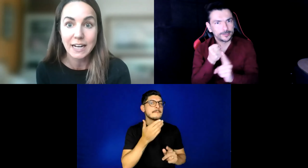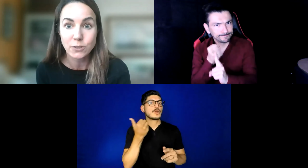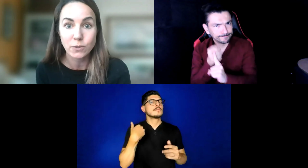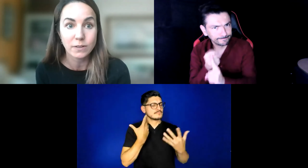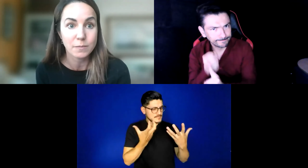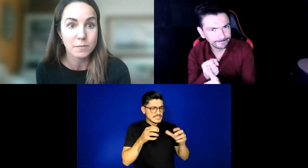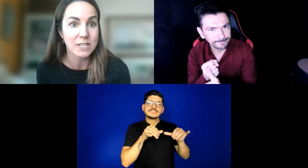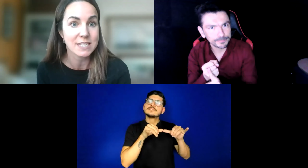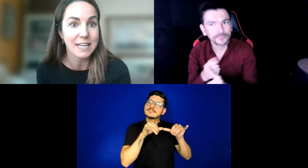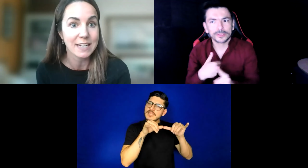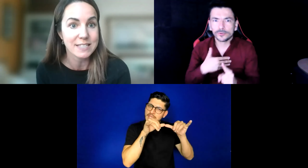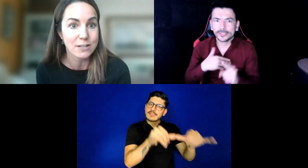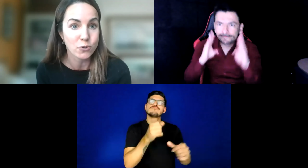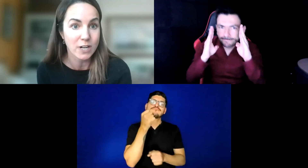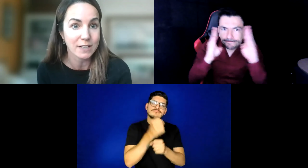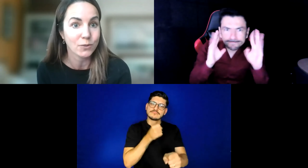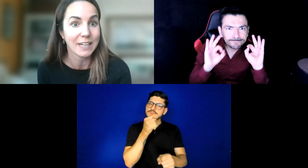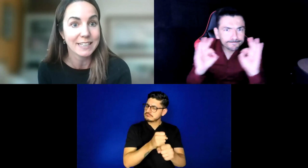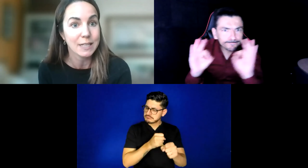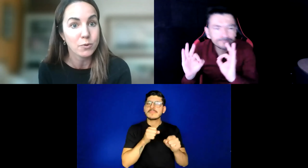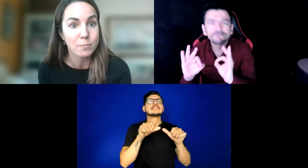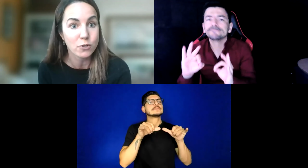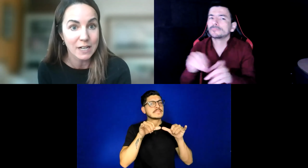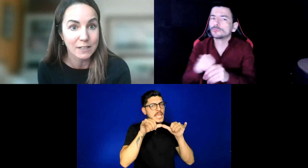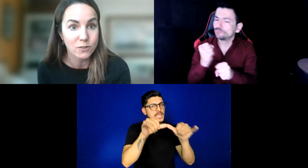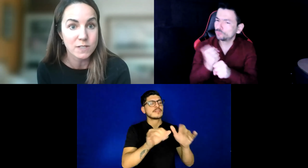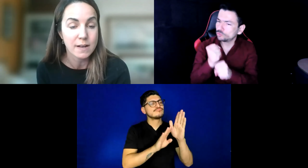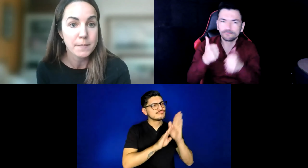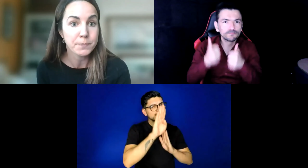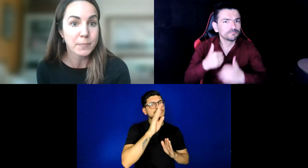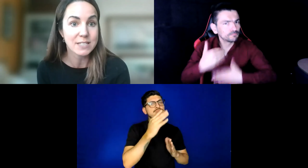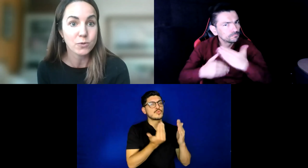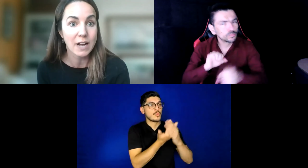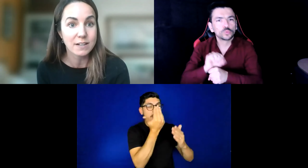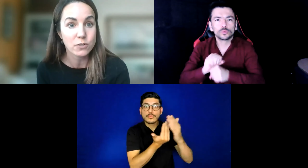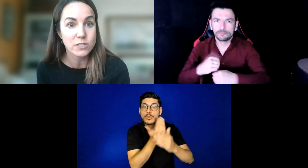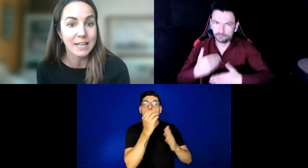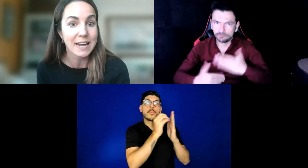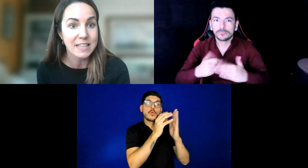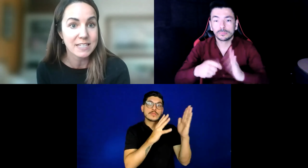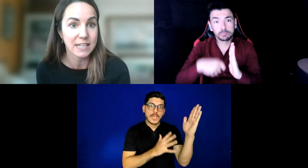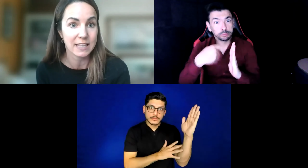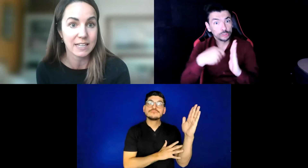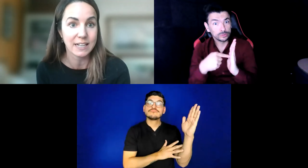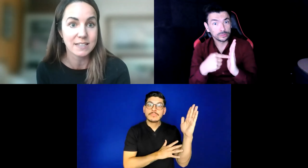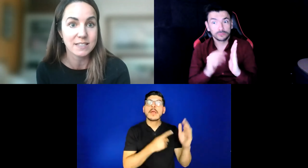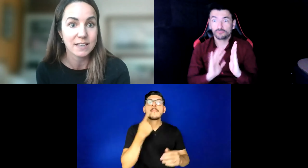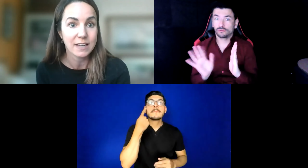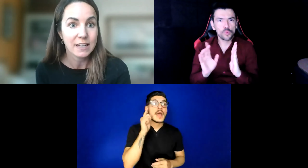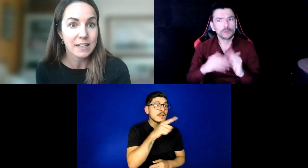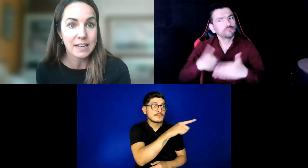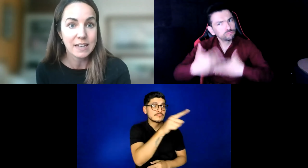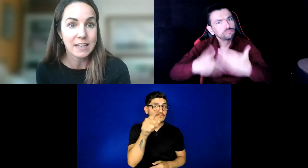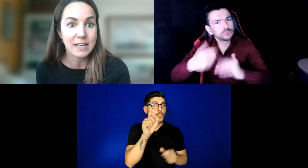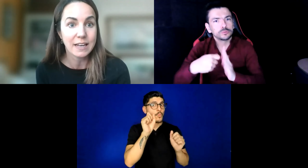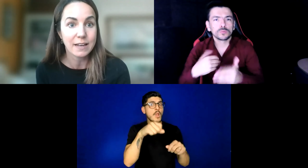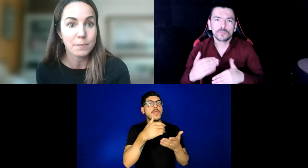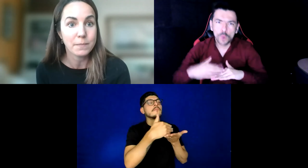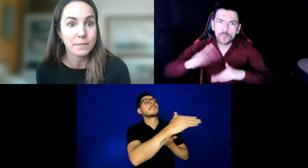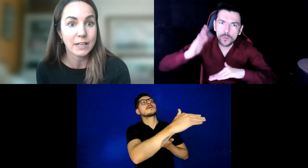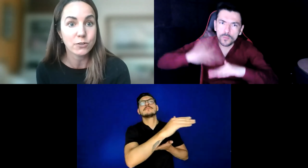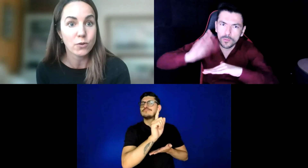as best possible. We will continue to work. We will continue to develop this type of project to ensure that nobody is